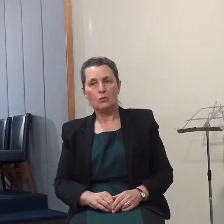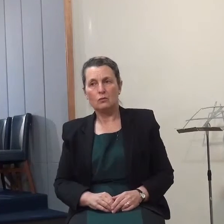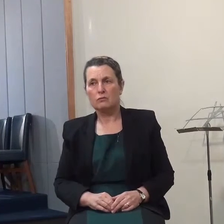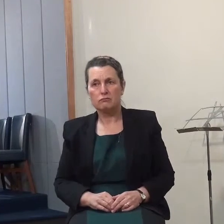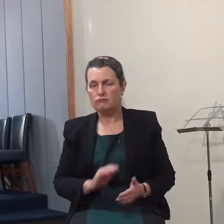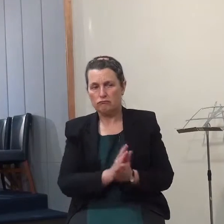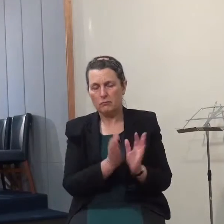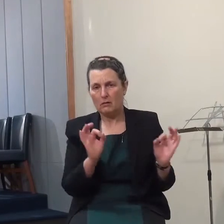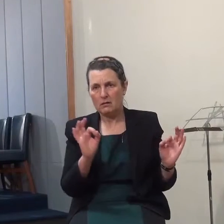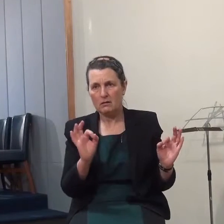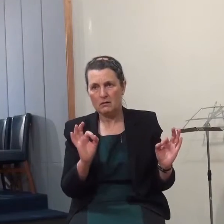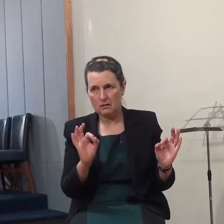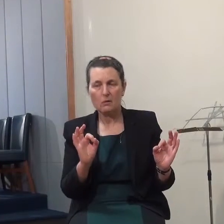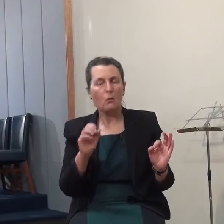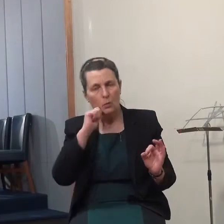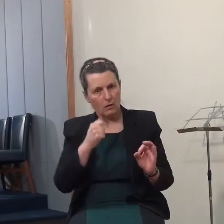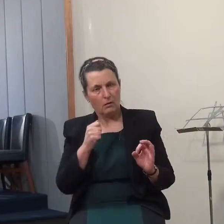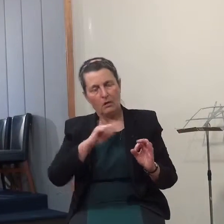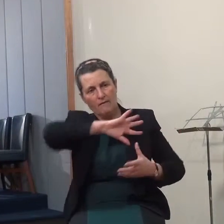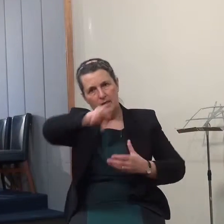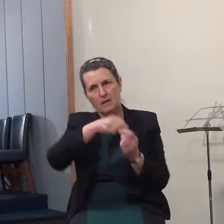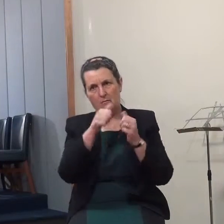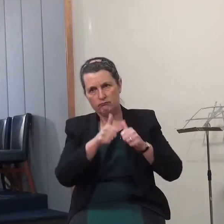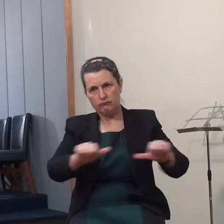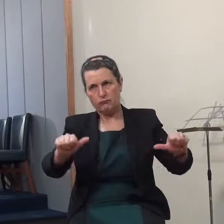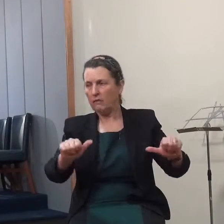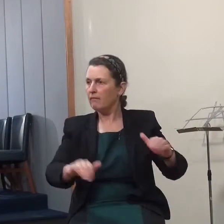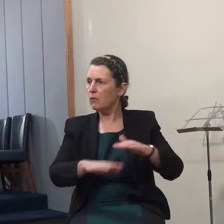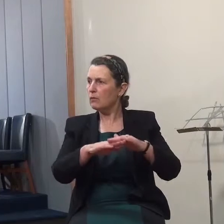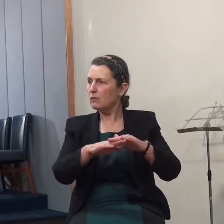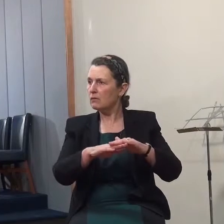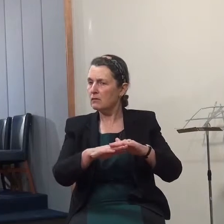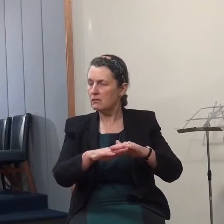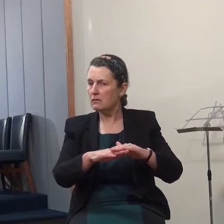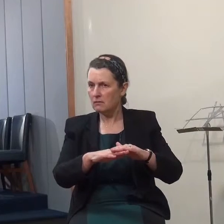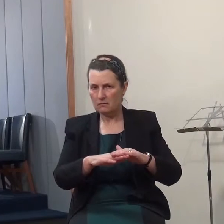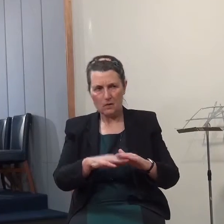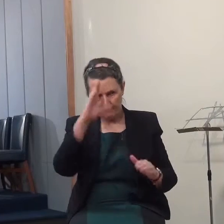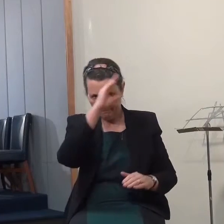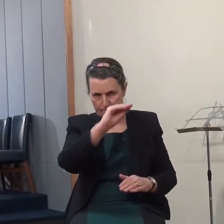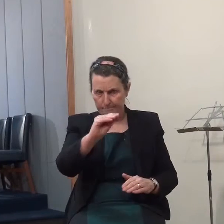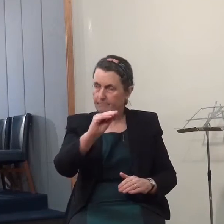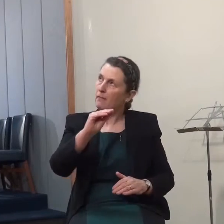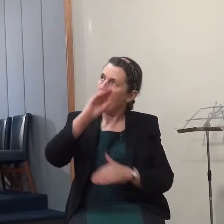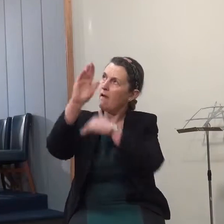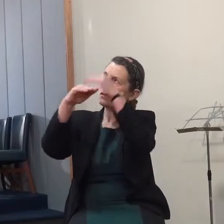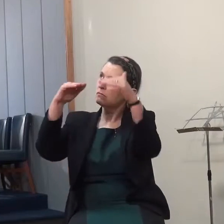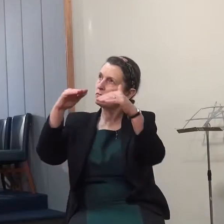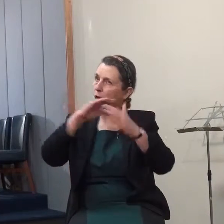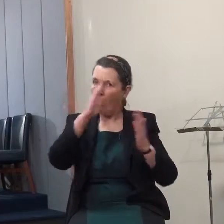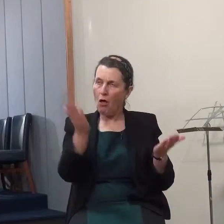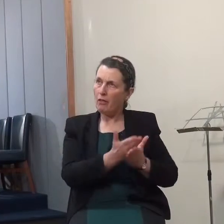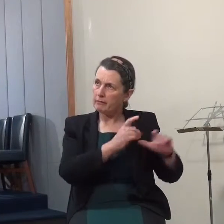destroy, but to fulfill. For verily I say unto you, till heaven and earth pass,